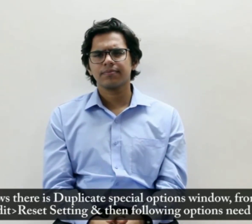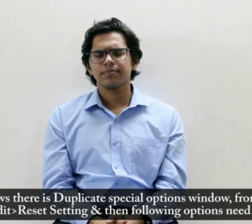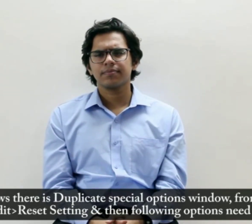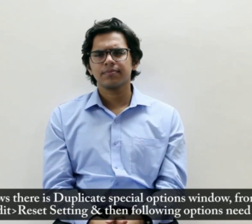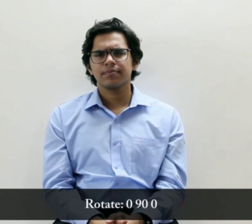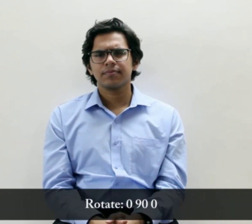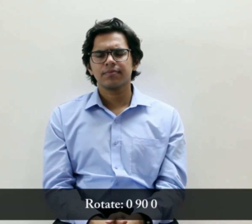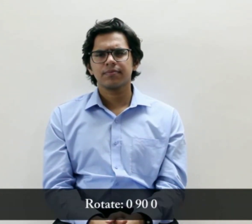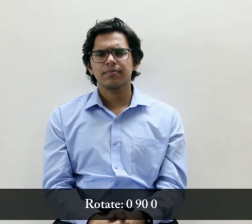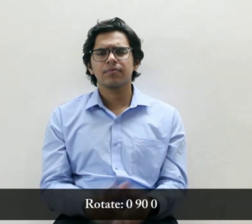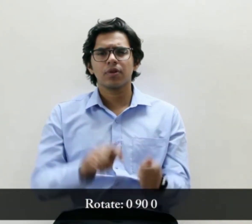Rotate